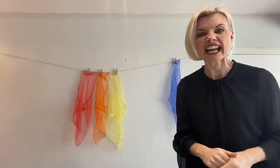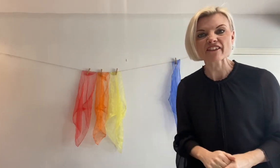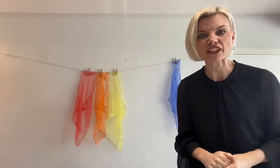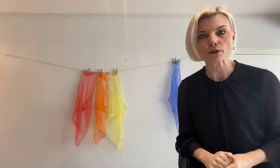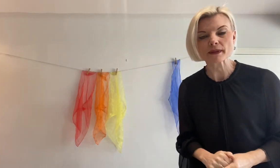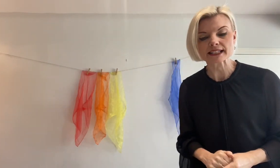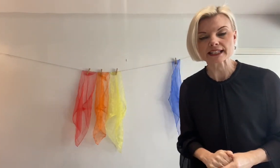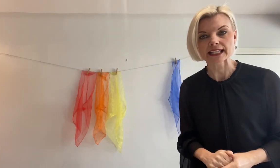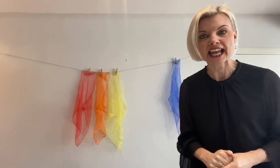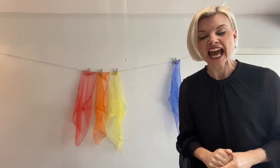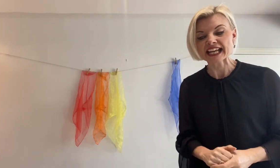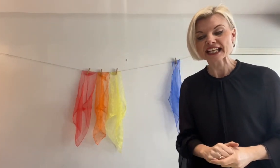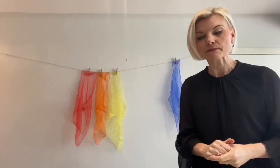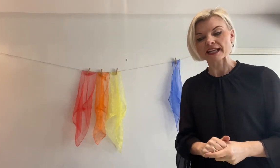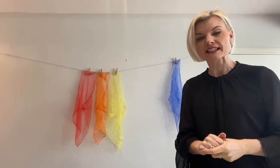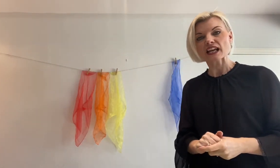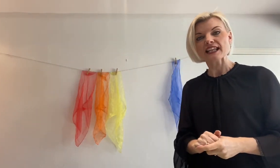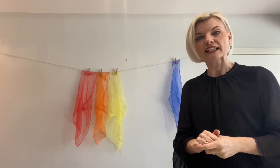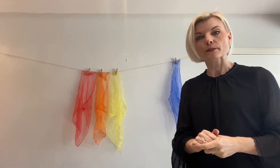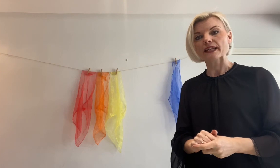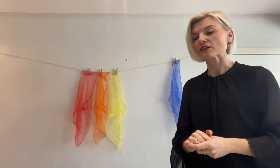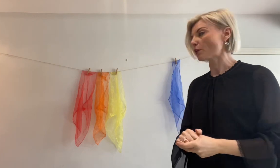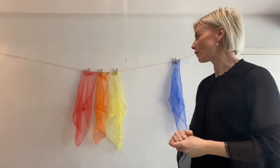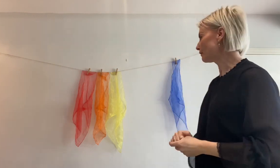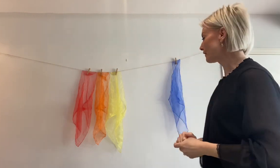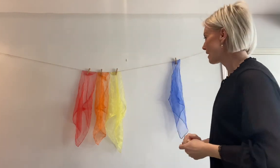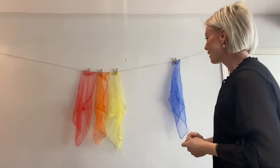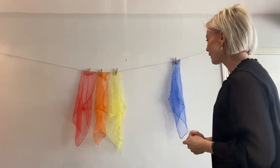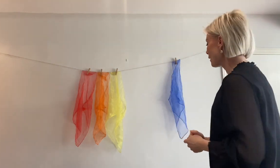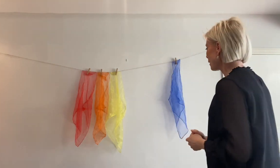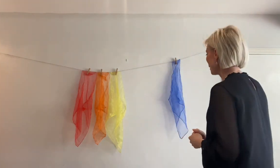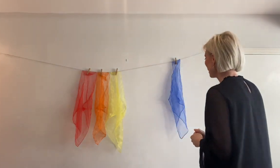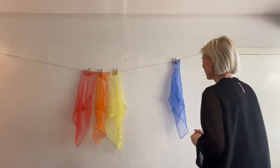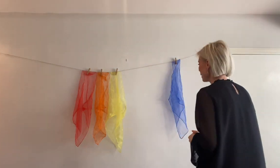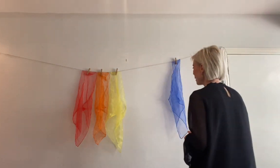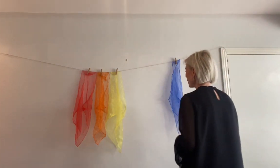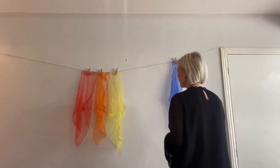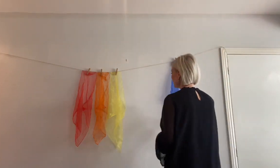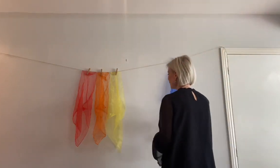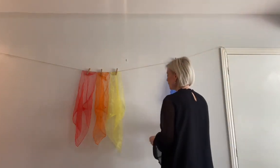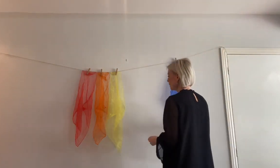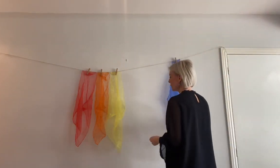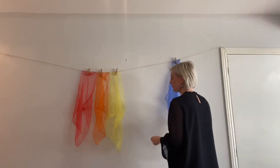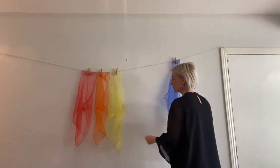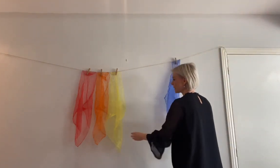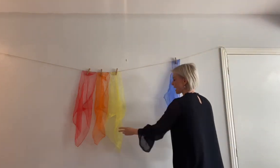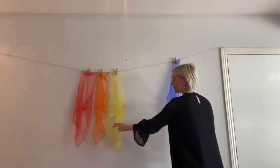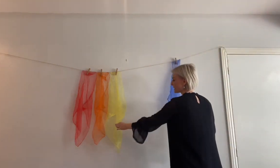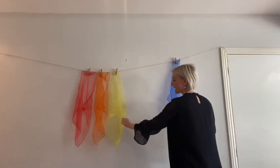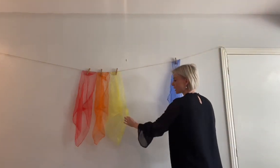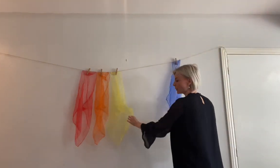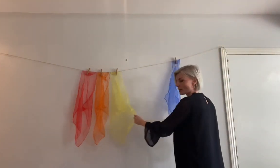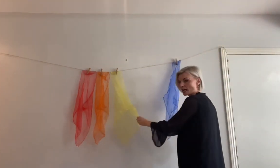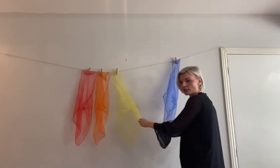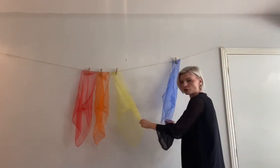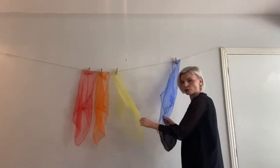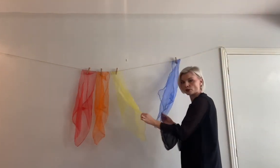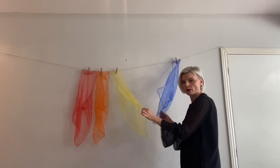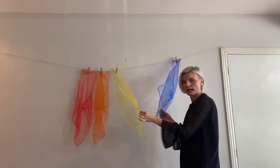carried on mixing. And he mixed a little bit of the blue and the yellow. And do you know what happens